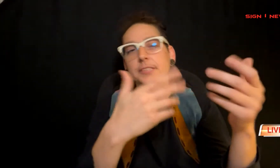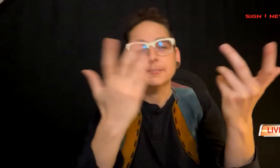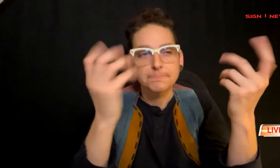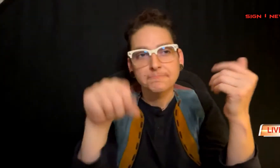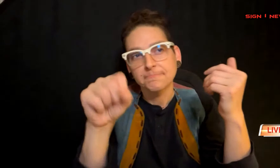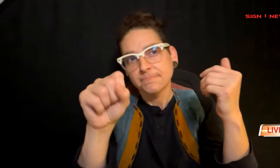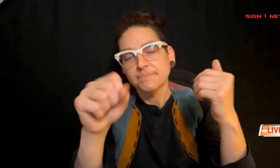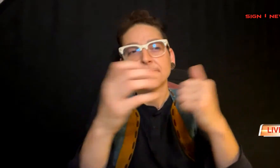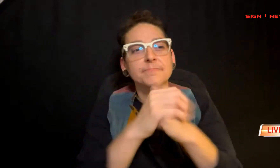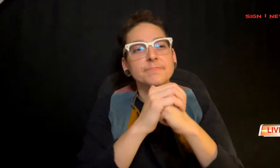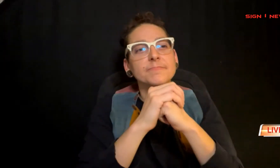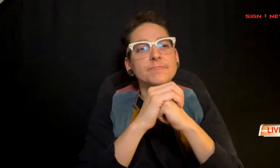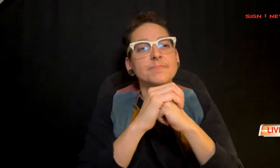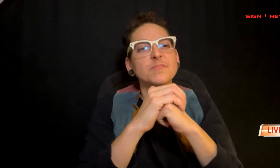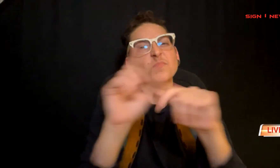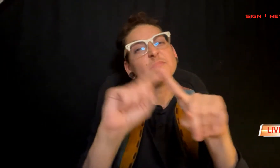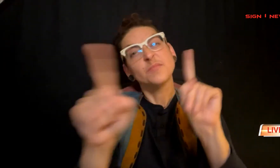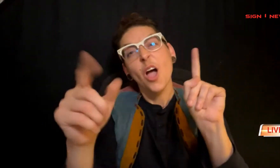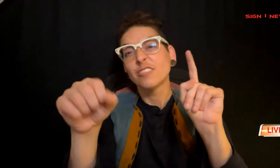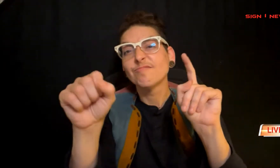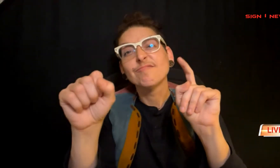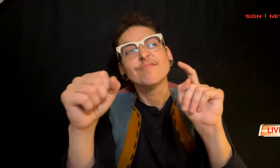I was just in the background.